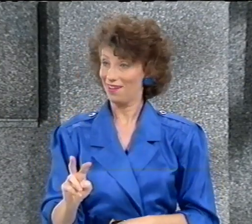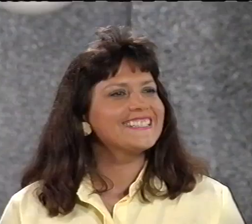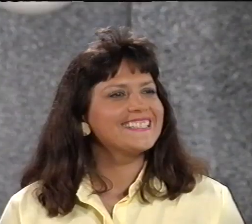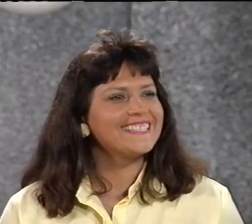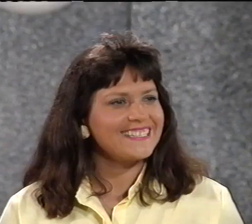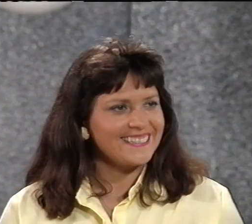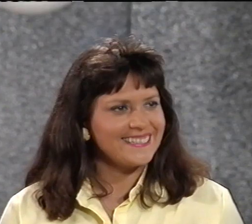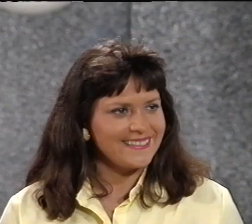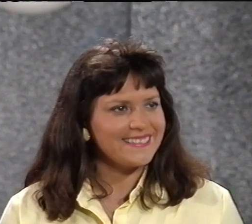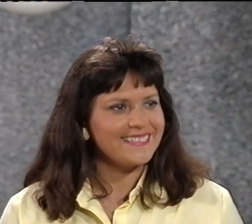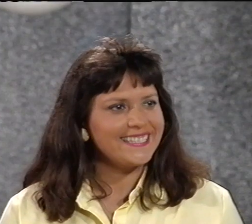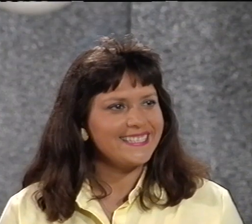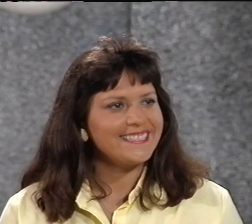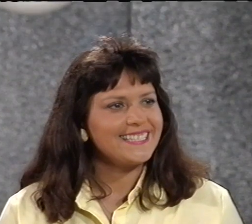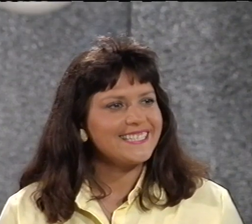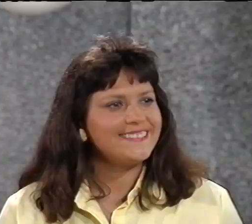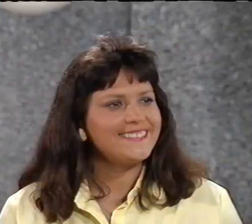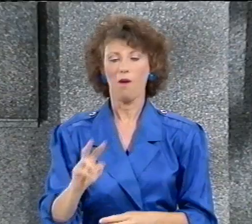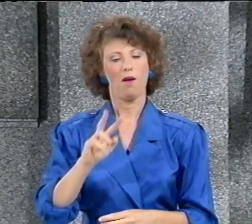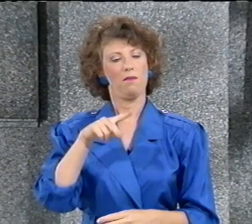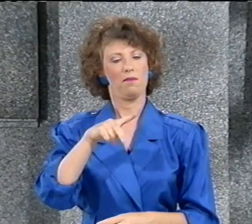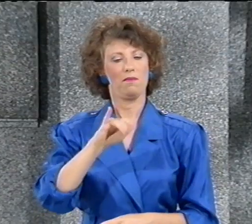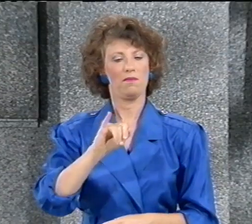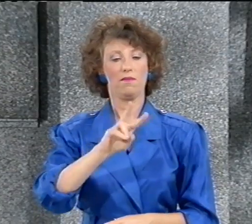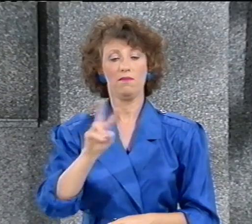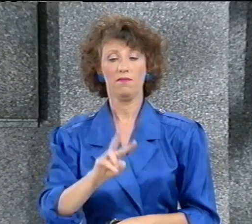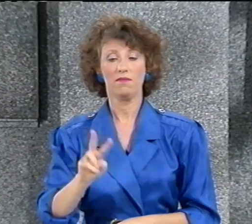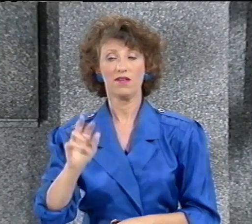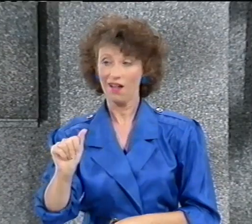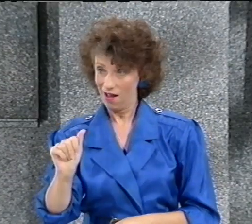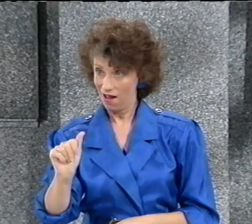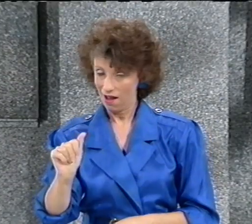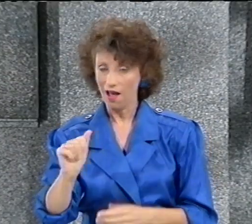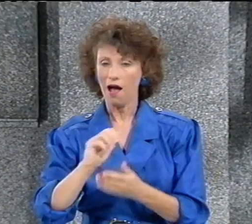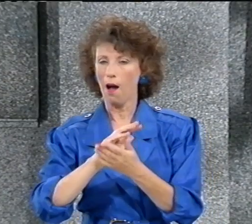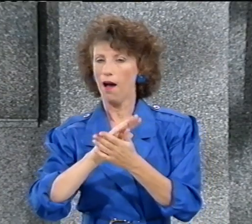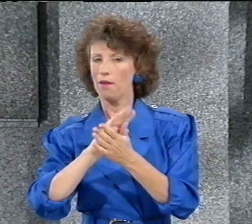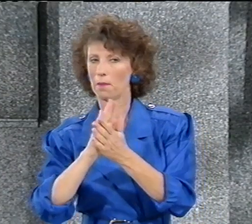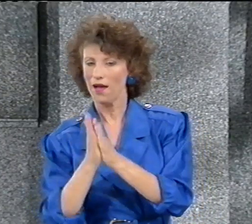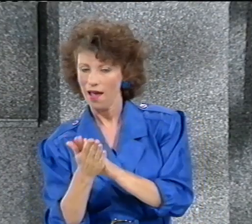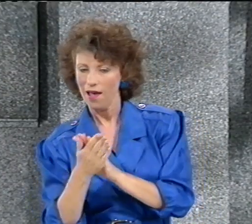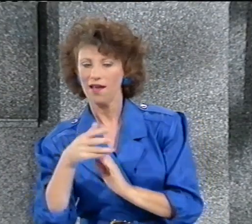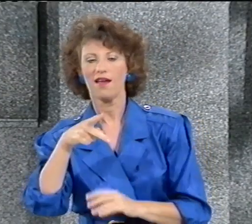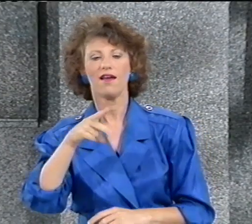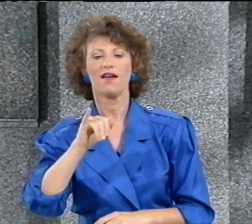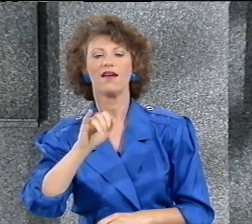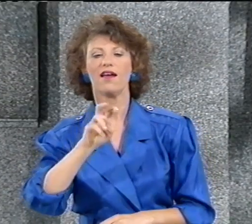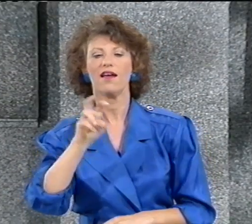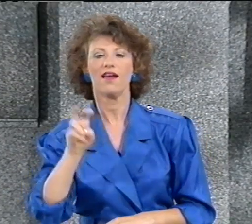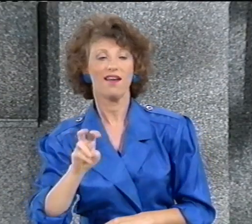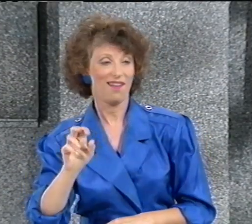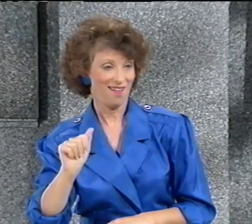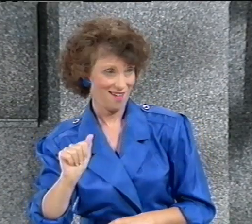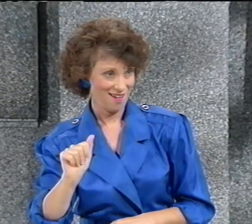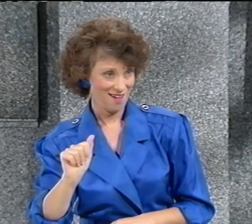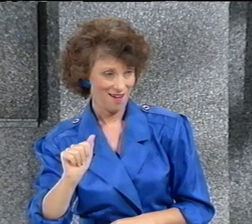make both at the same time with 2 fingers? So now we're beginning to see pizza as a loan